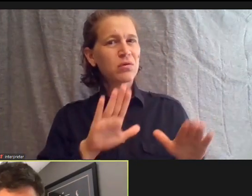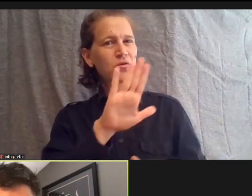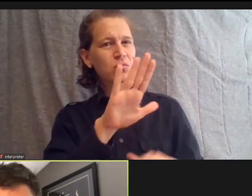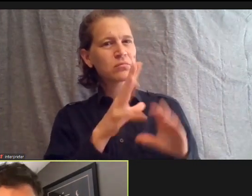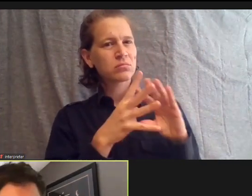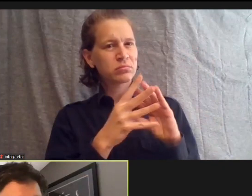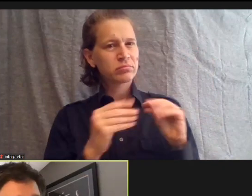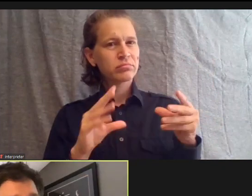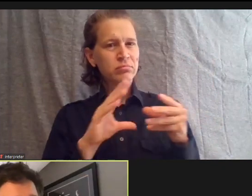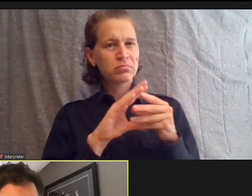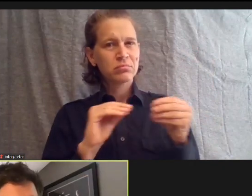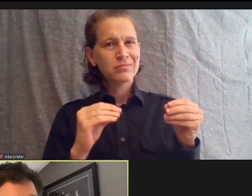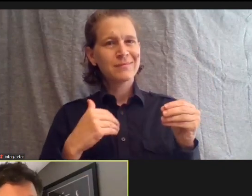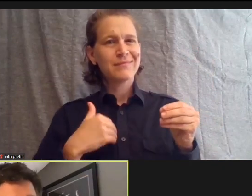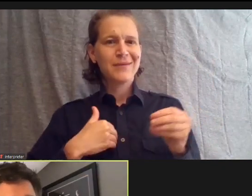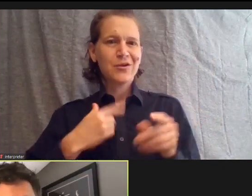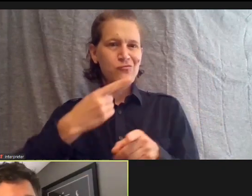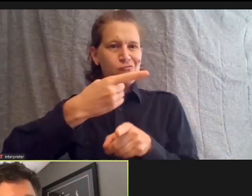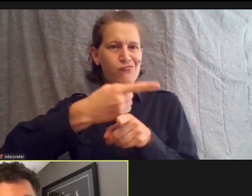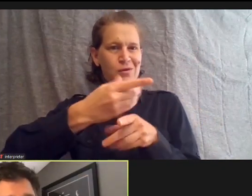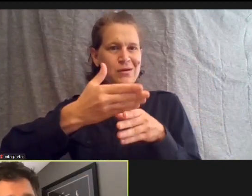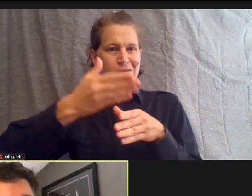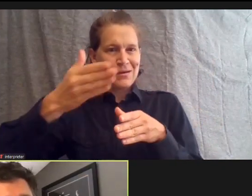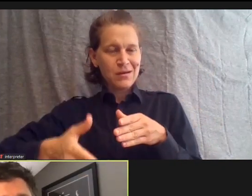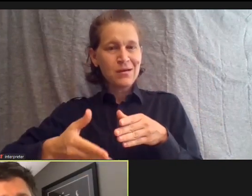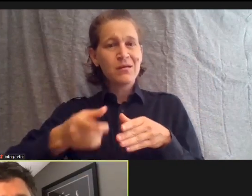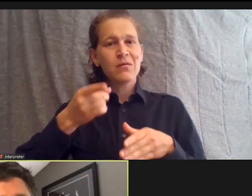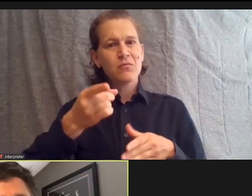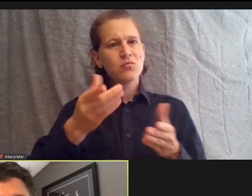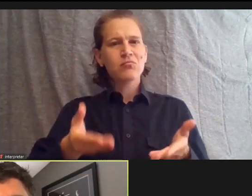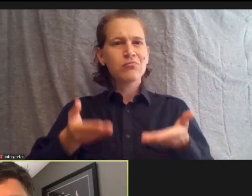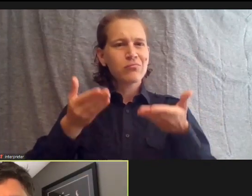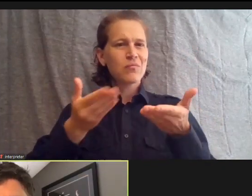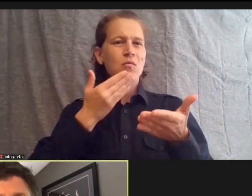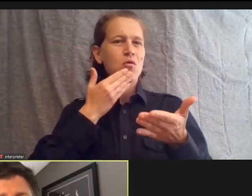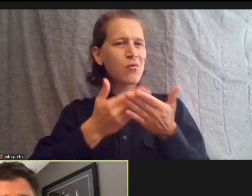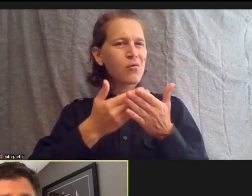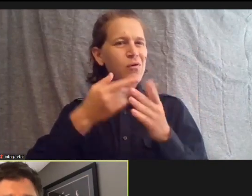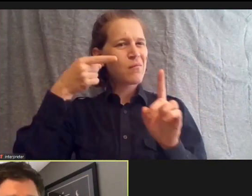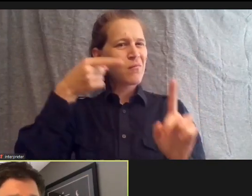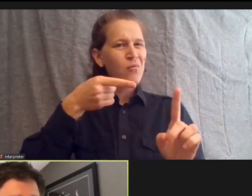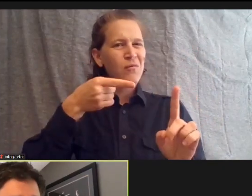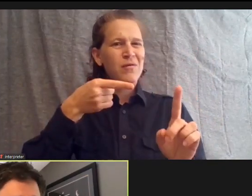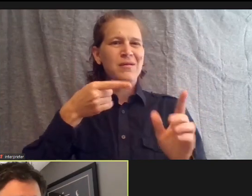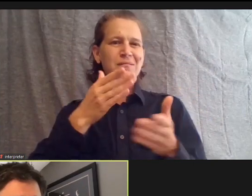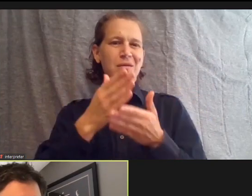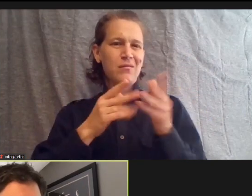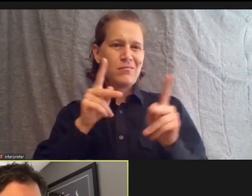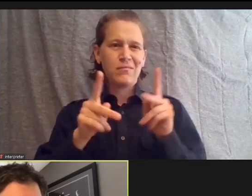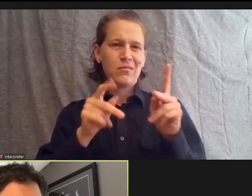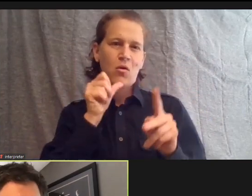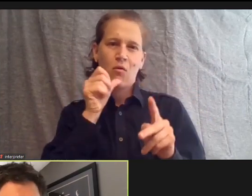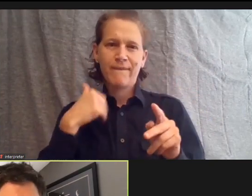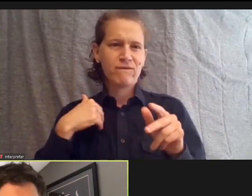right, the ending, but you bring up some compelling points about people's access to,